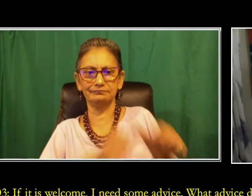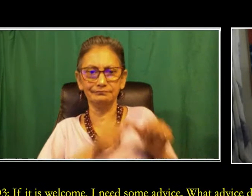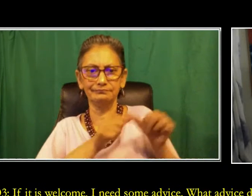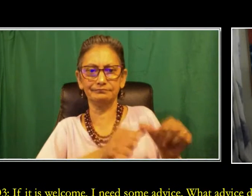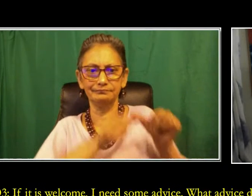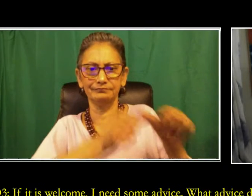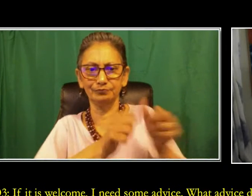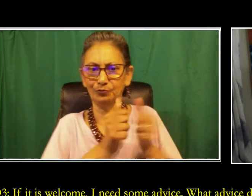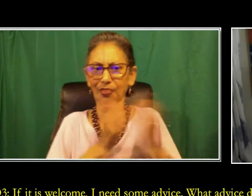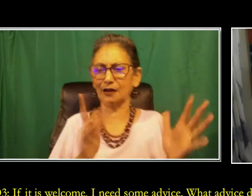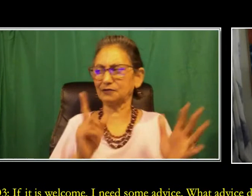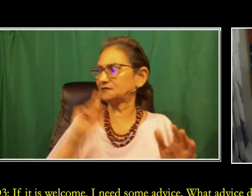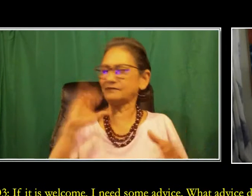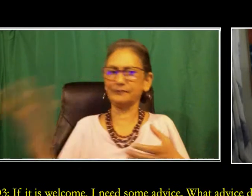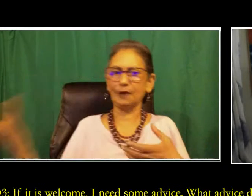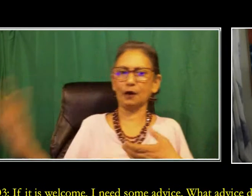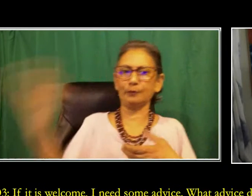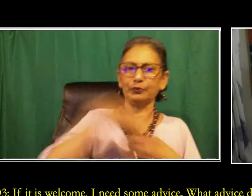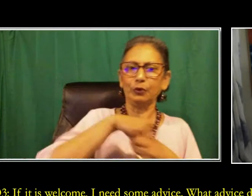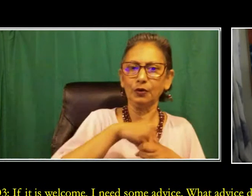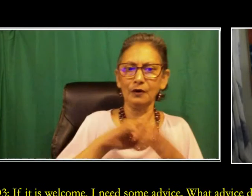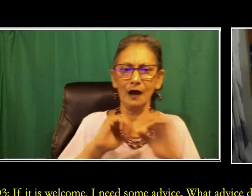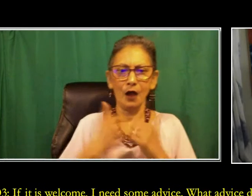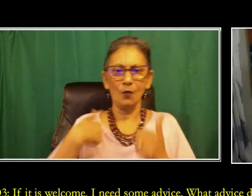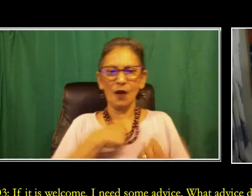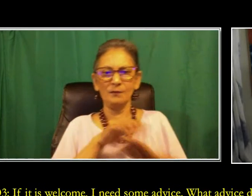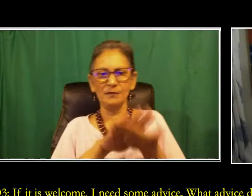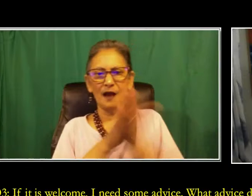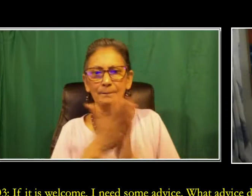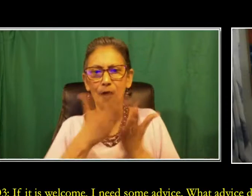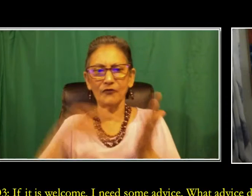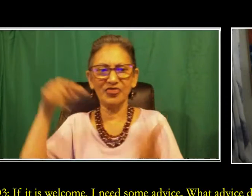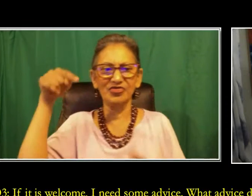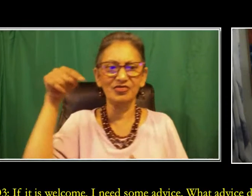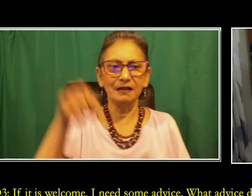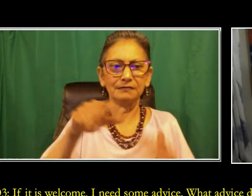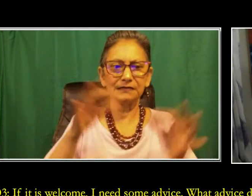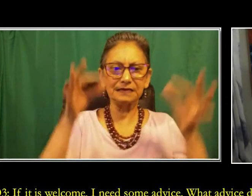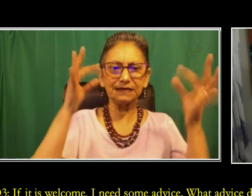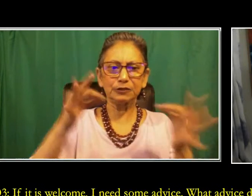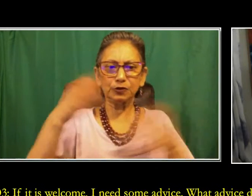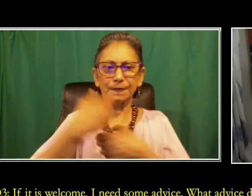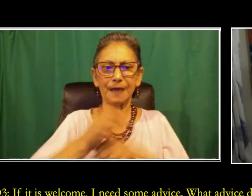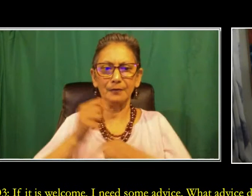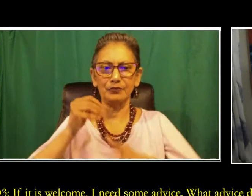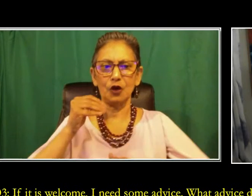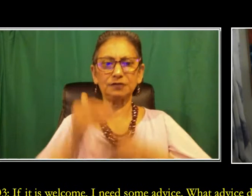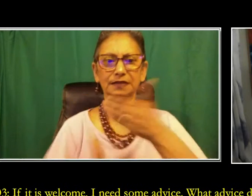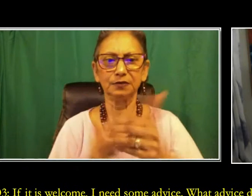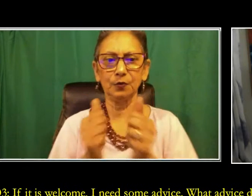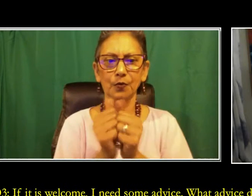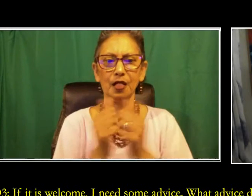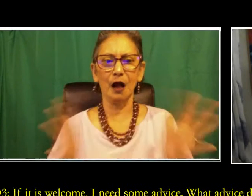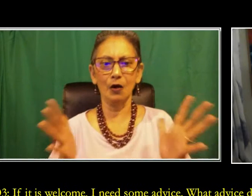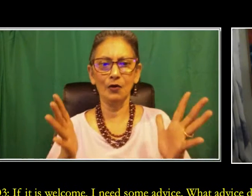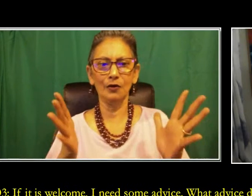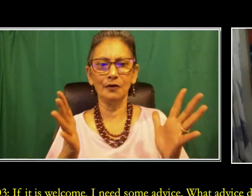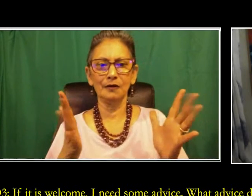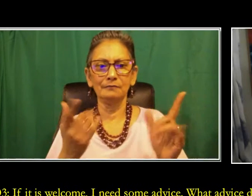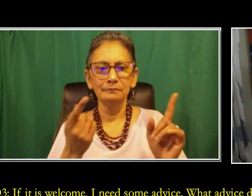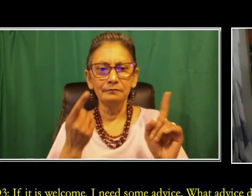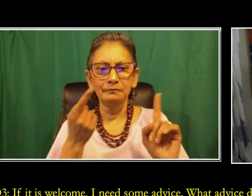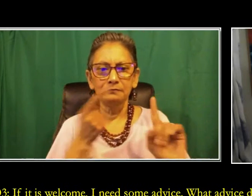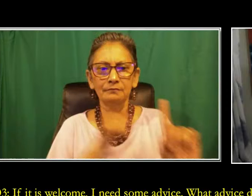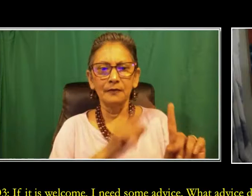rooms where decisions are constantly made without deaf input? How do we become a part of the